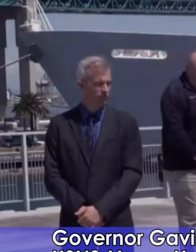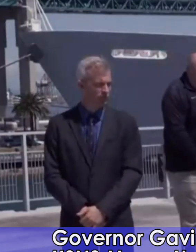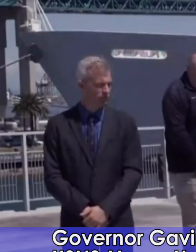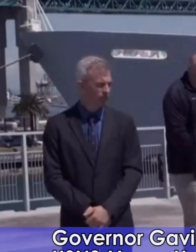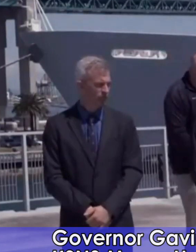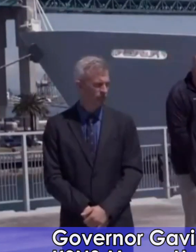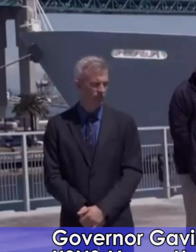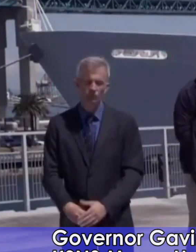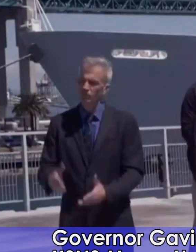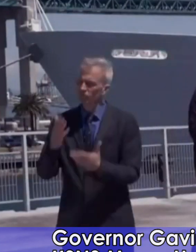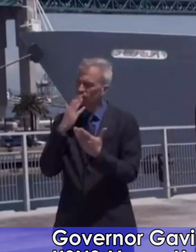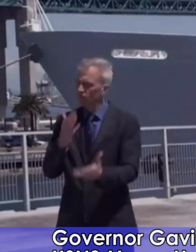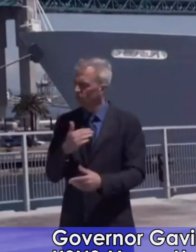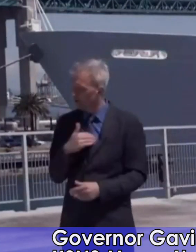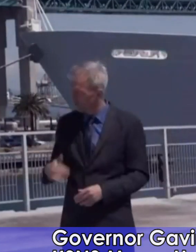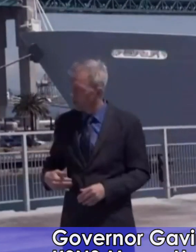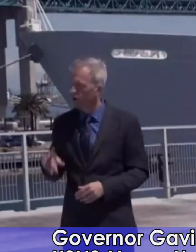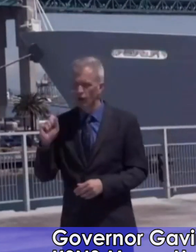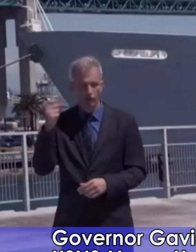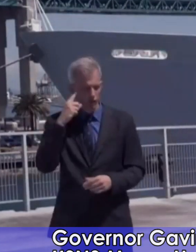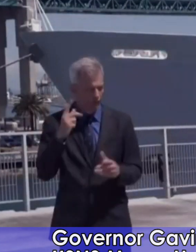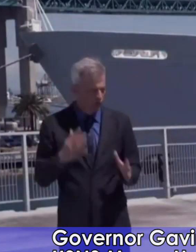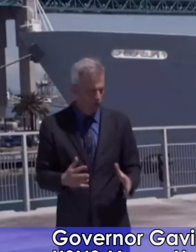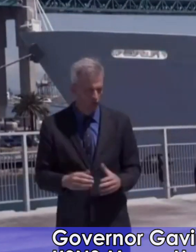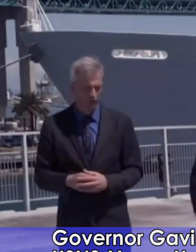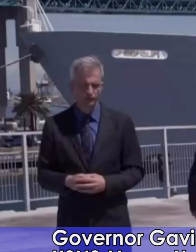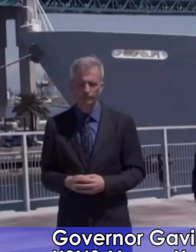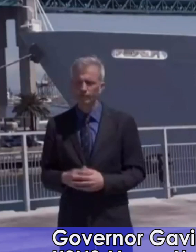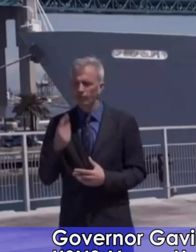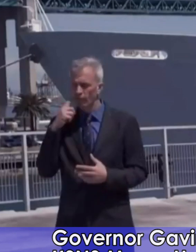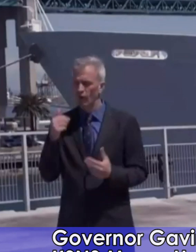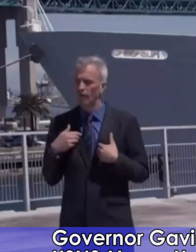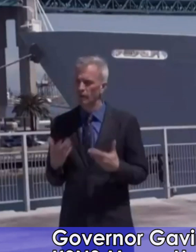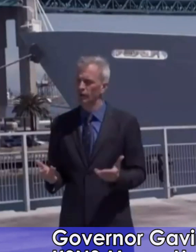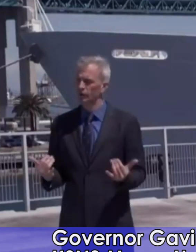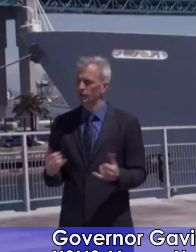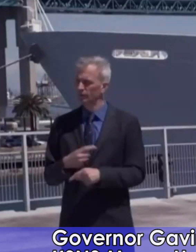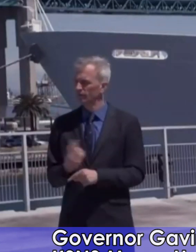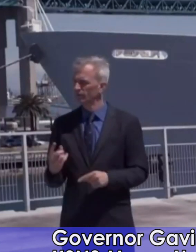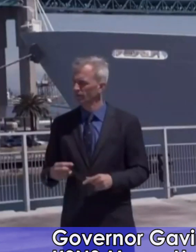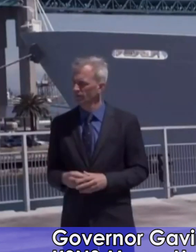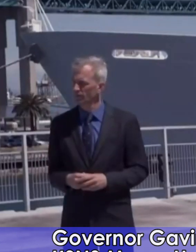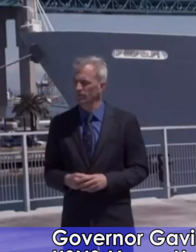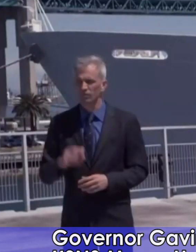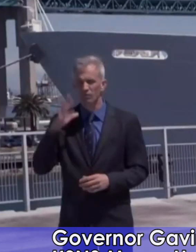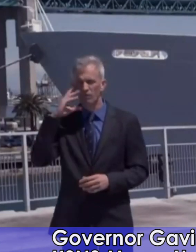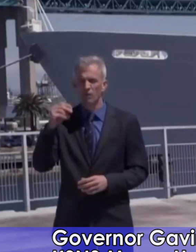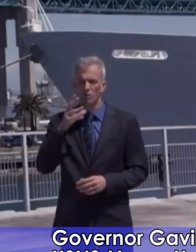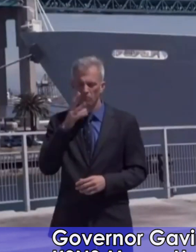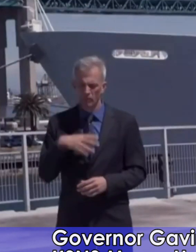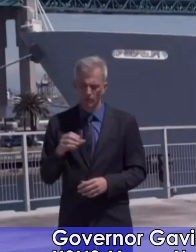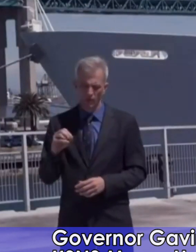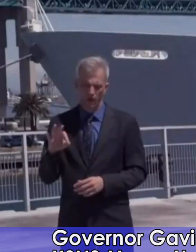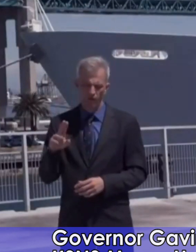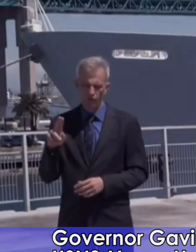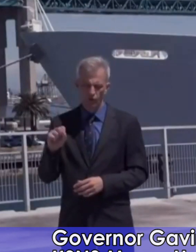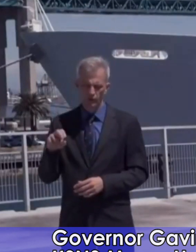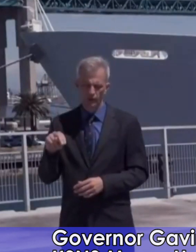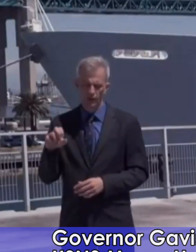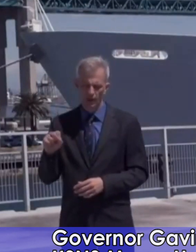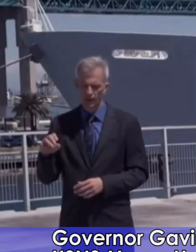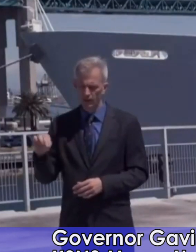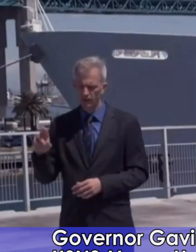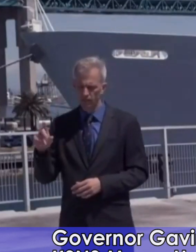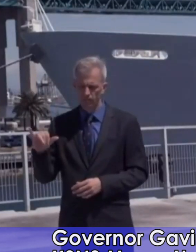Thank you, Mayor Garcetti, and thank you, Governor Newsom, for having me here today. The men and women of the USNS Mercy in the United